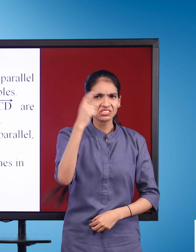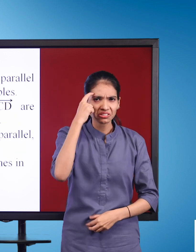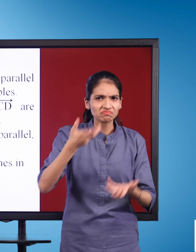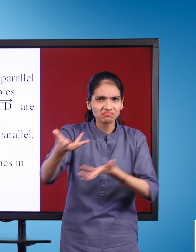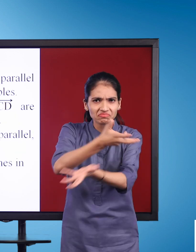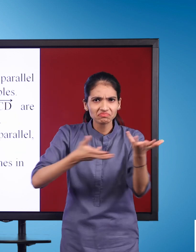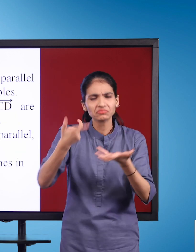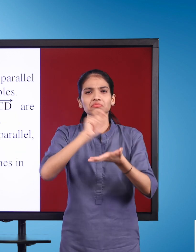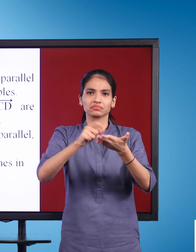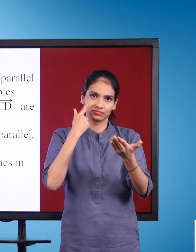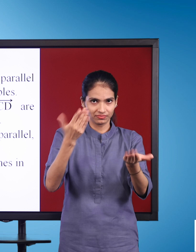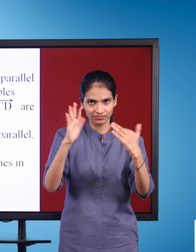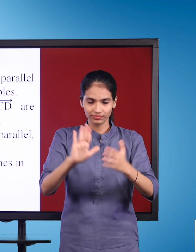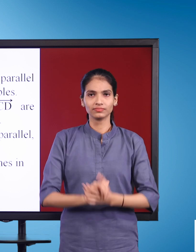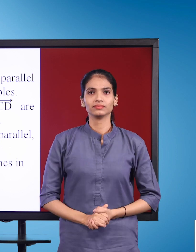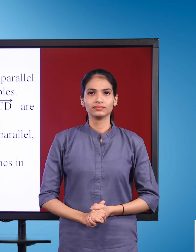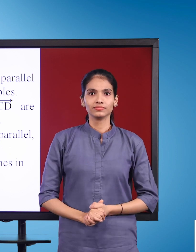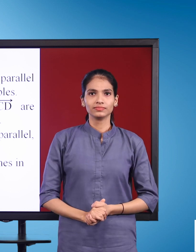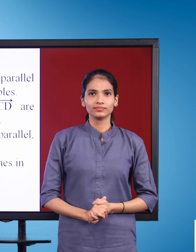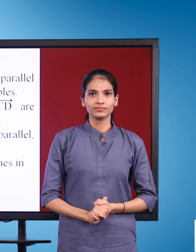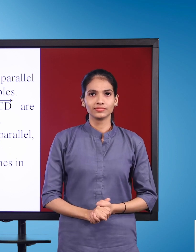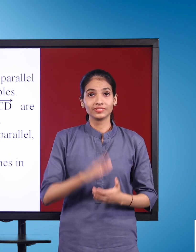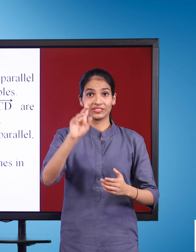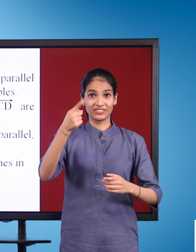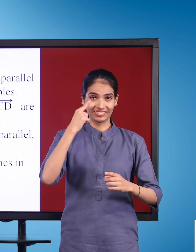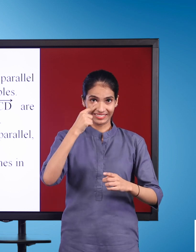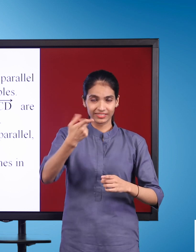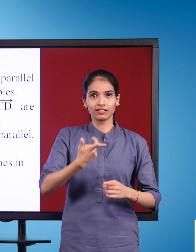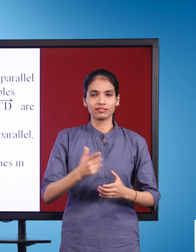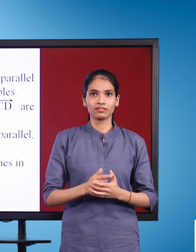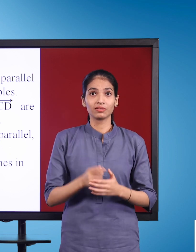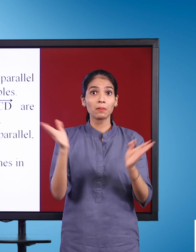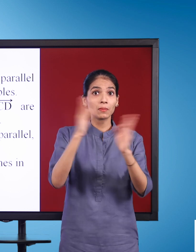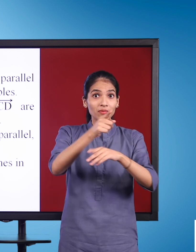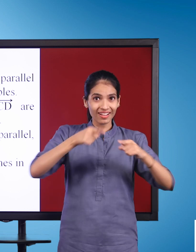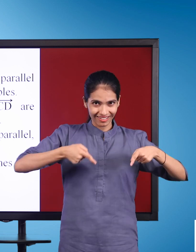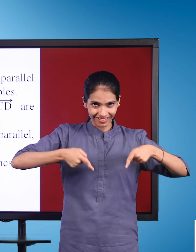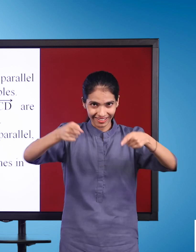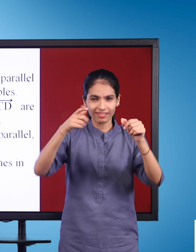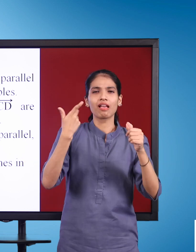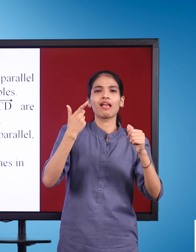Think, discuss and write. Where else do you see parallel lines?